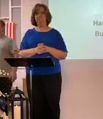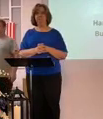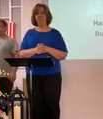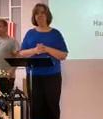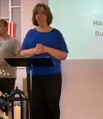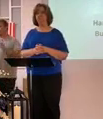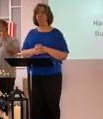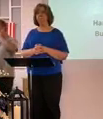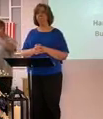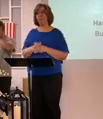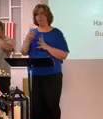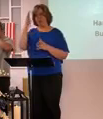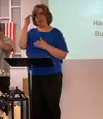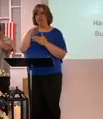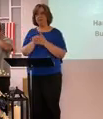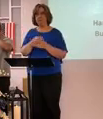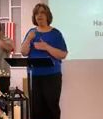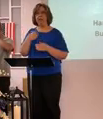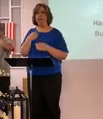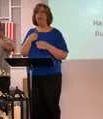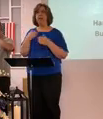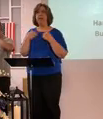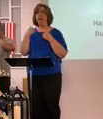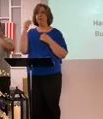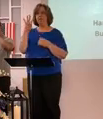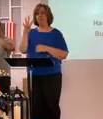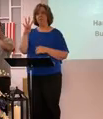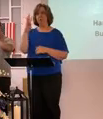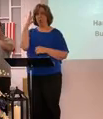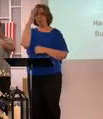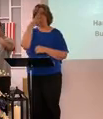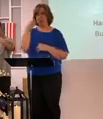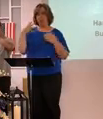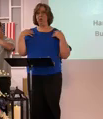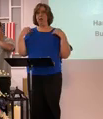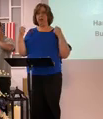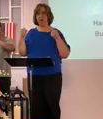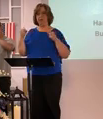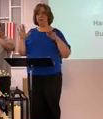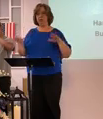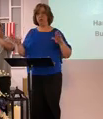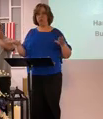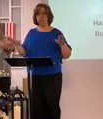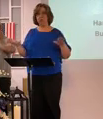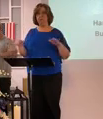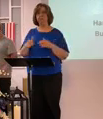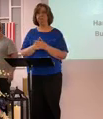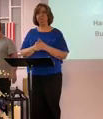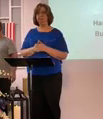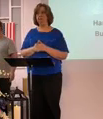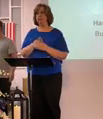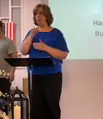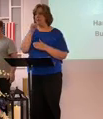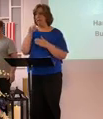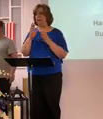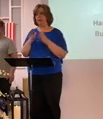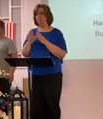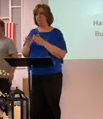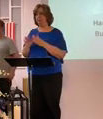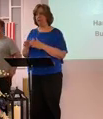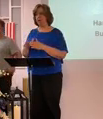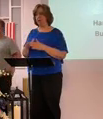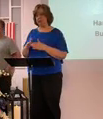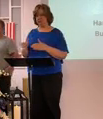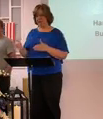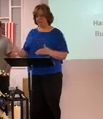Me and Jim, we have four beautiful, healthy children, and we didn't prepare no verse or